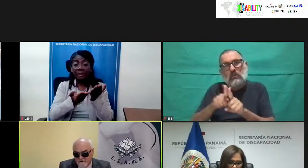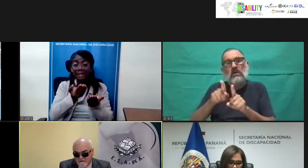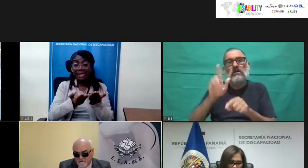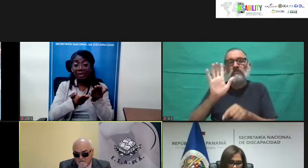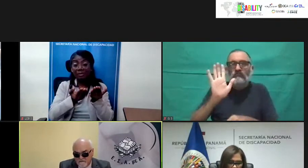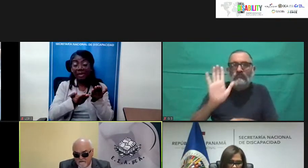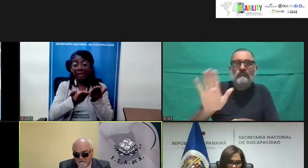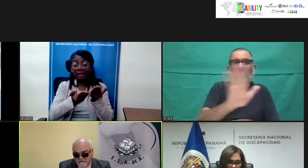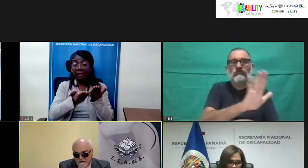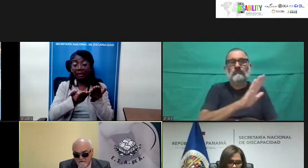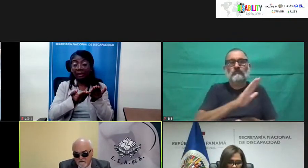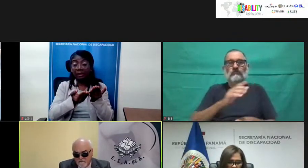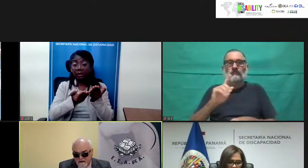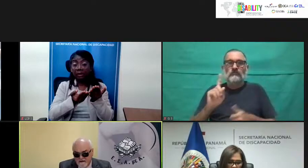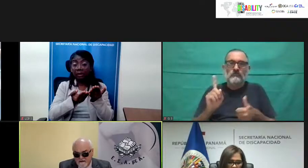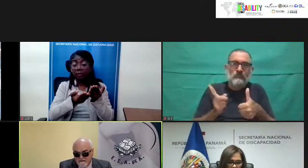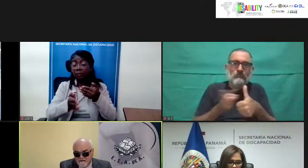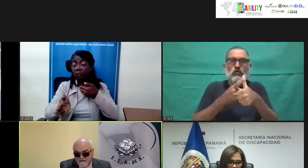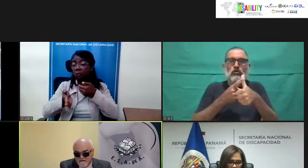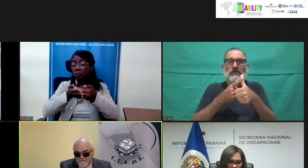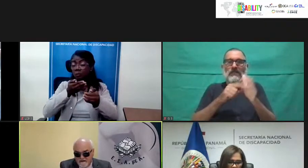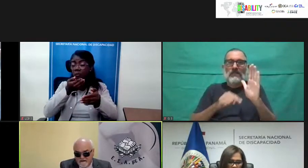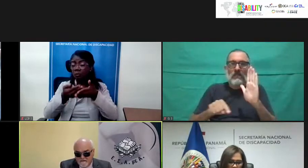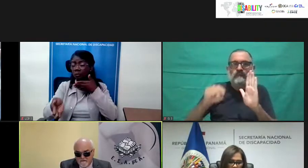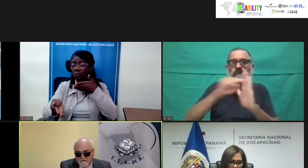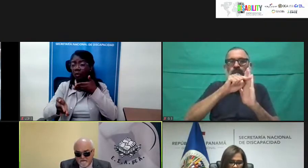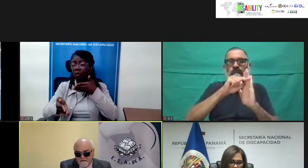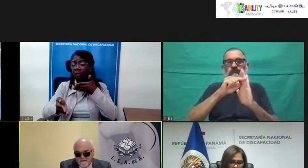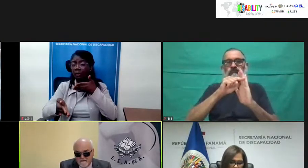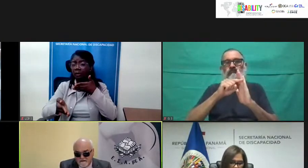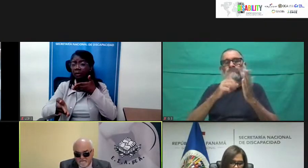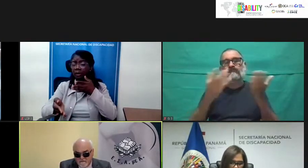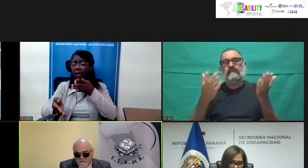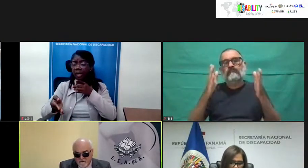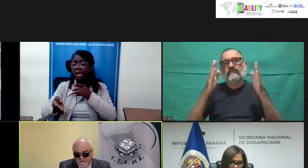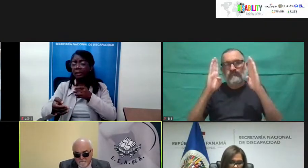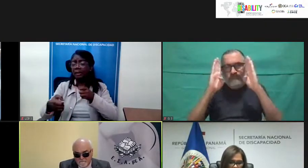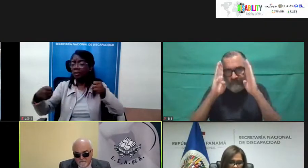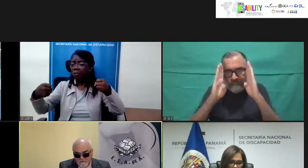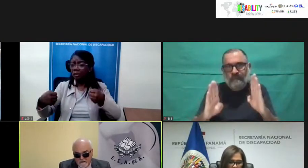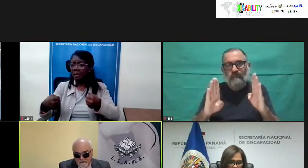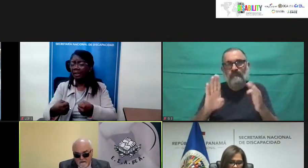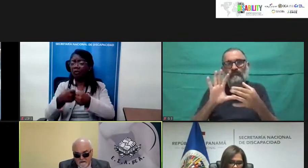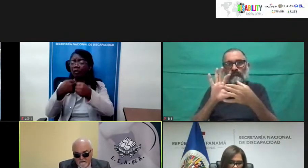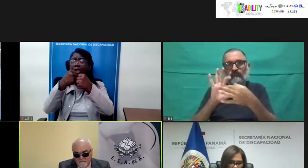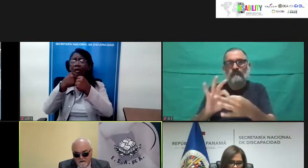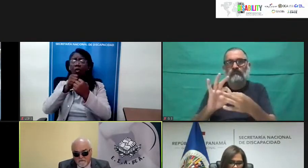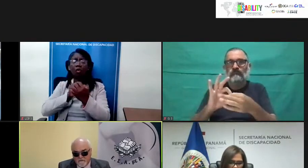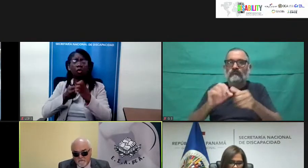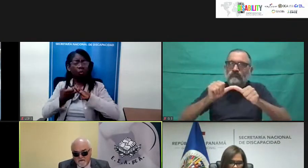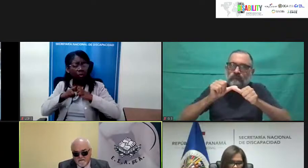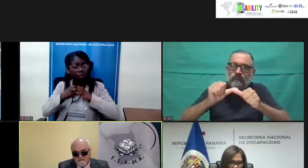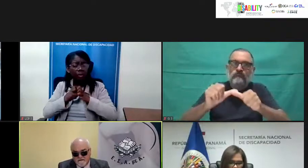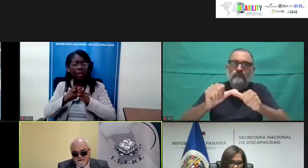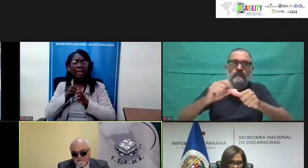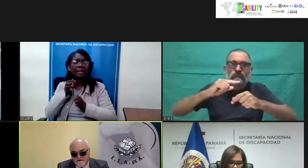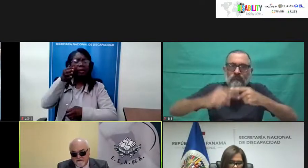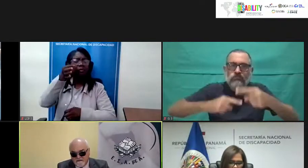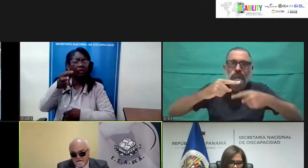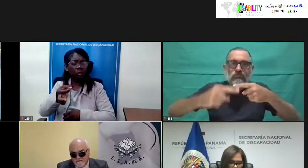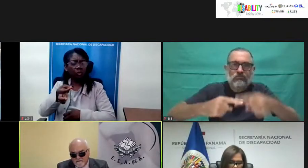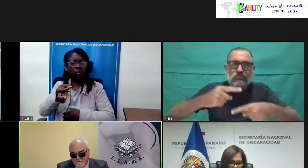crises that we may face in the future persons with